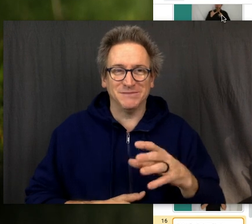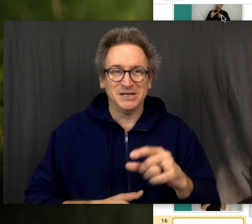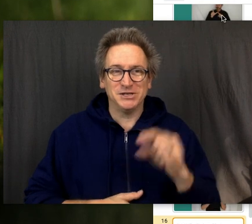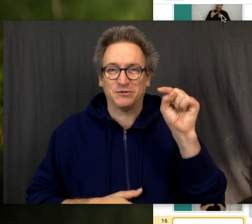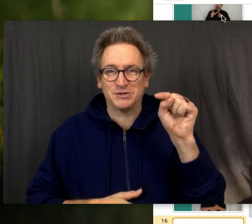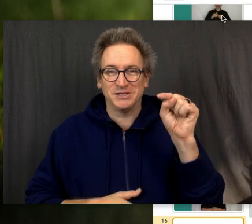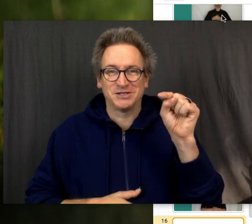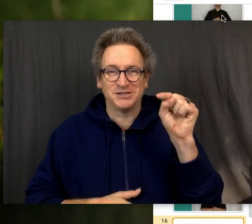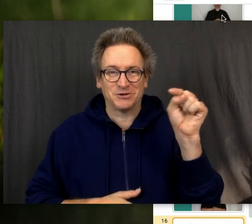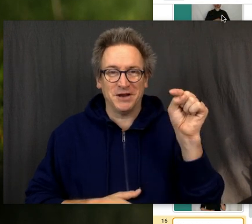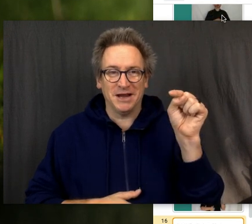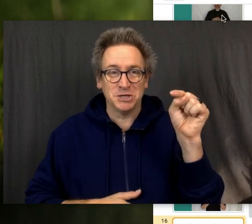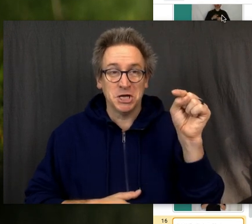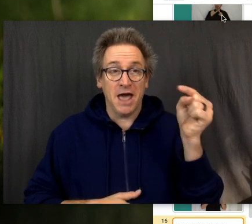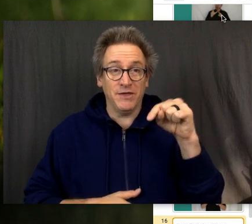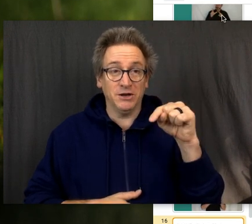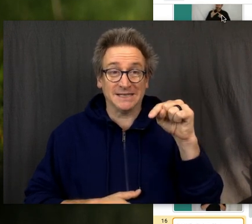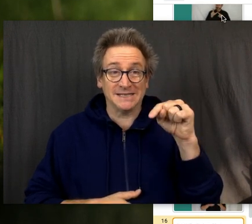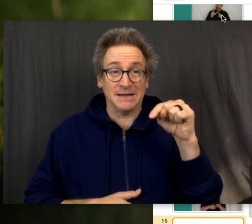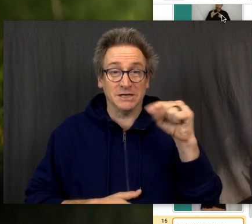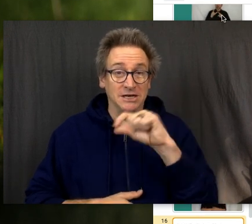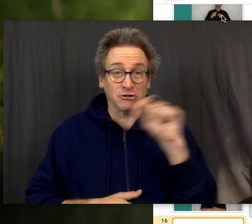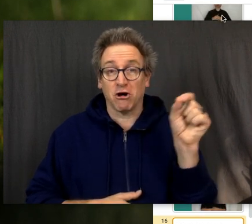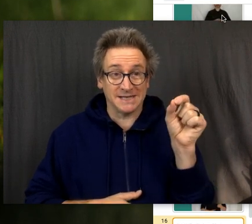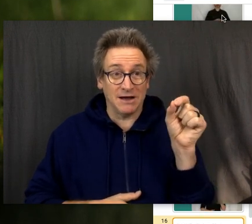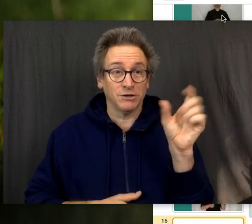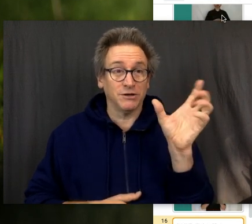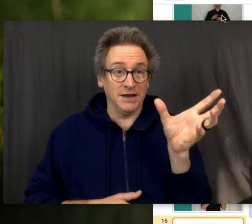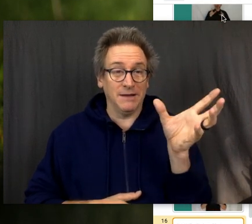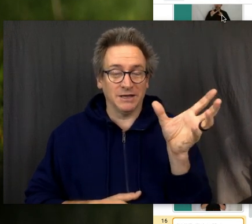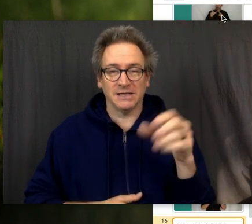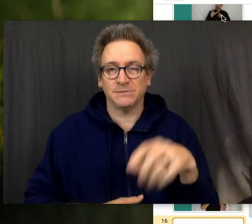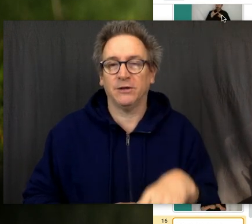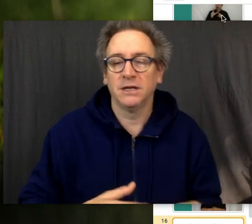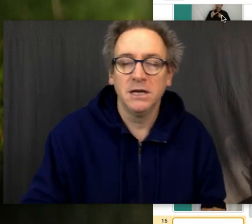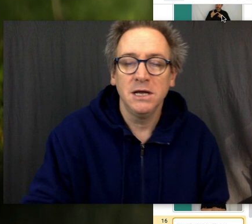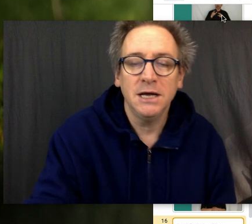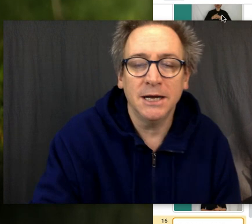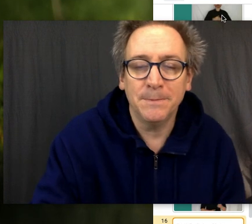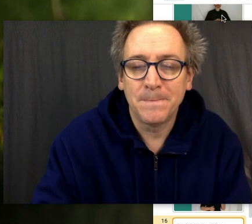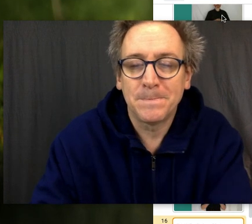names. So the first one's circle the names, and then you take the same list and cross out the name that they spell.